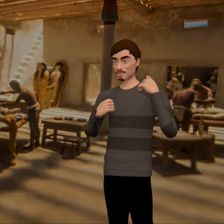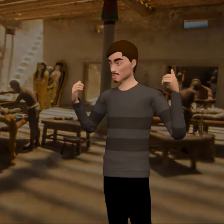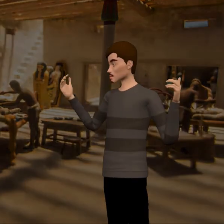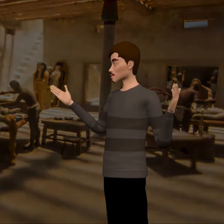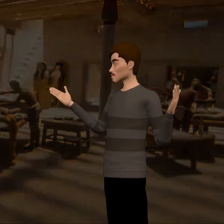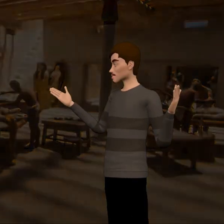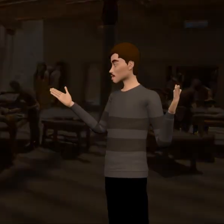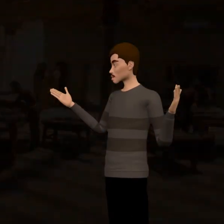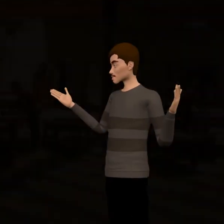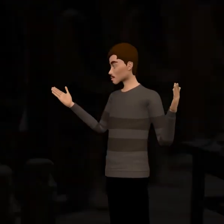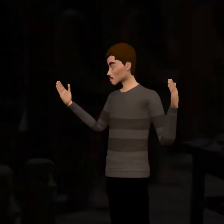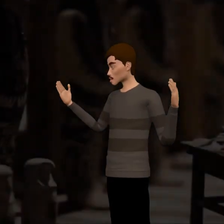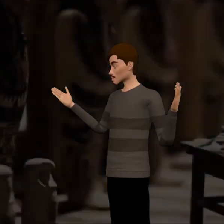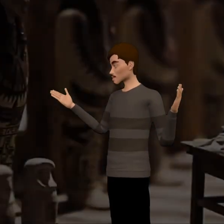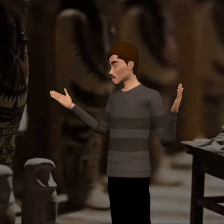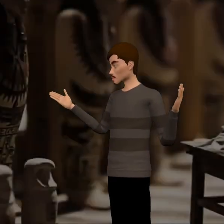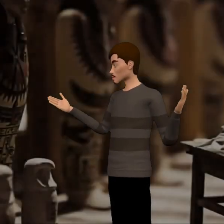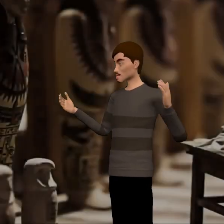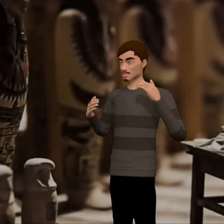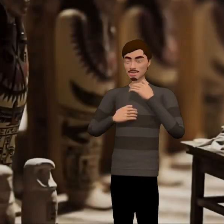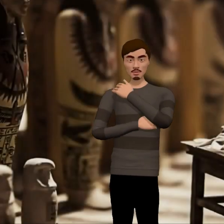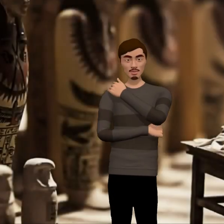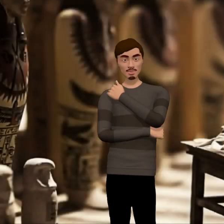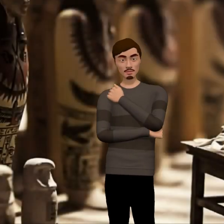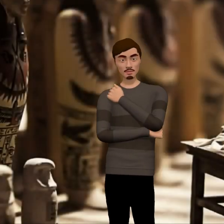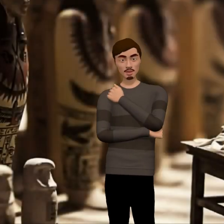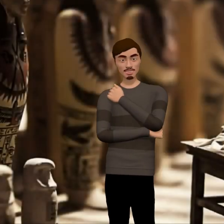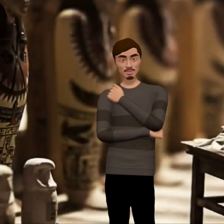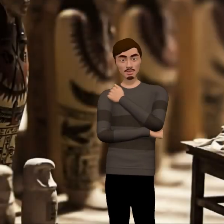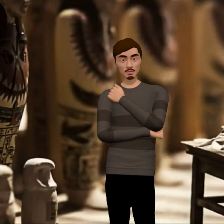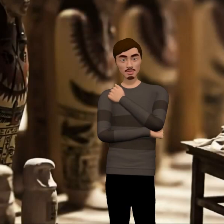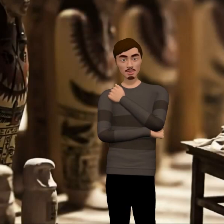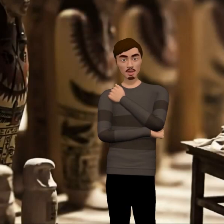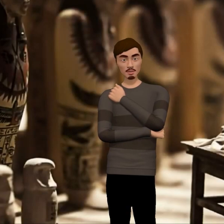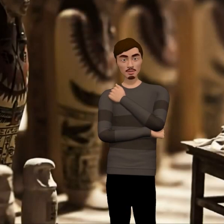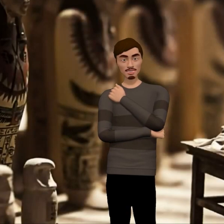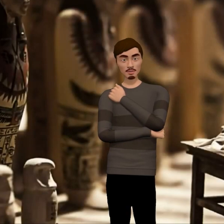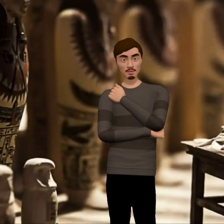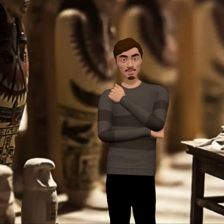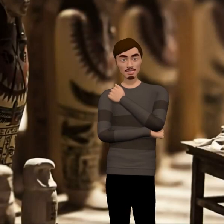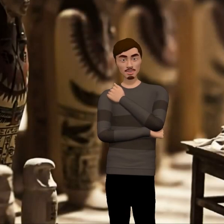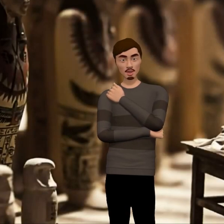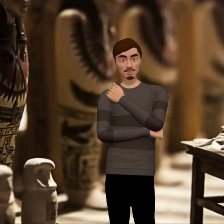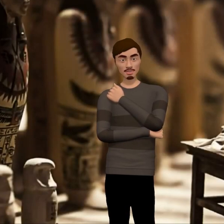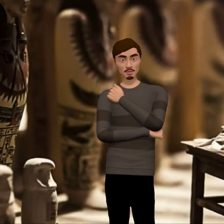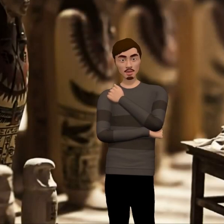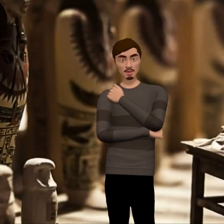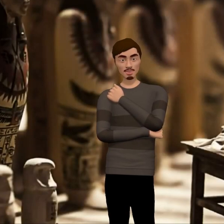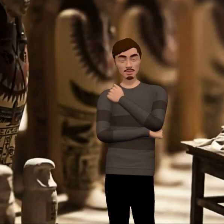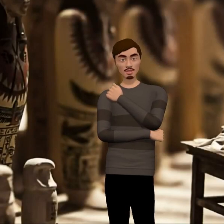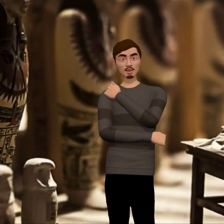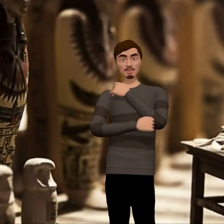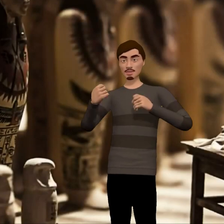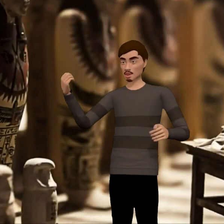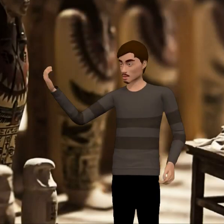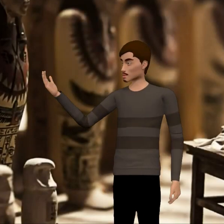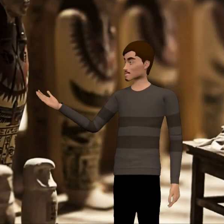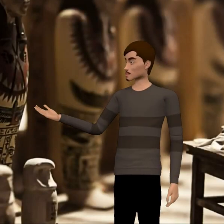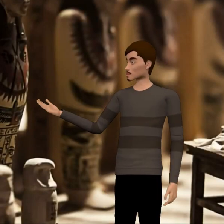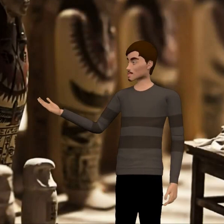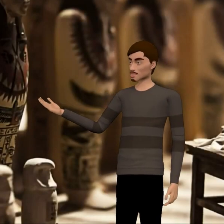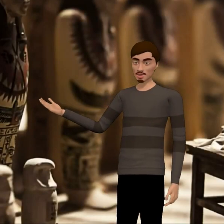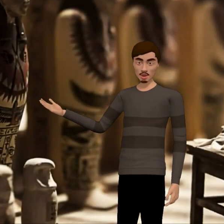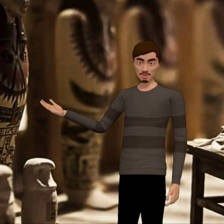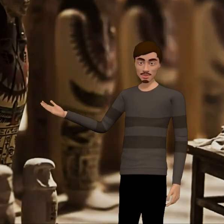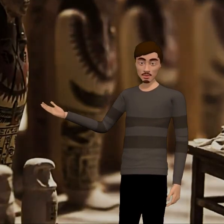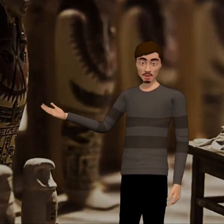saltpeter, a substance that was intended to dehydrate the body, that is, to eliminate all the water present. At the